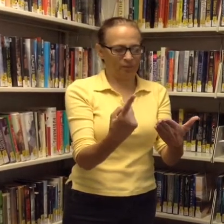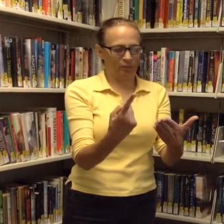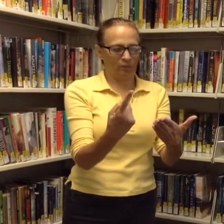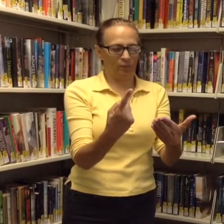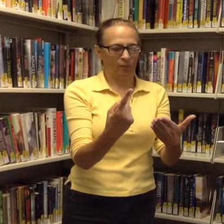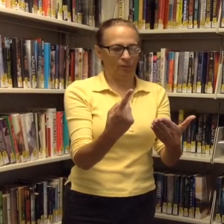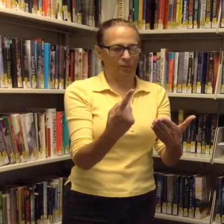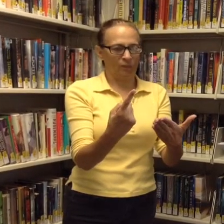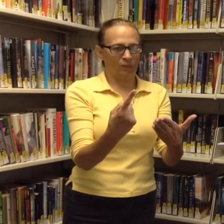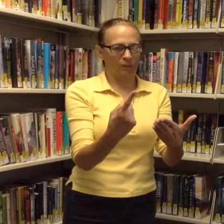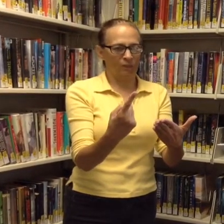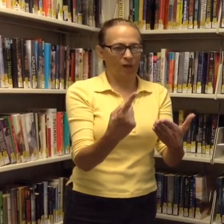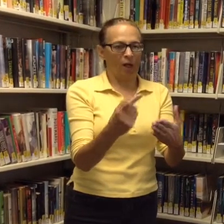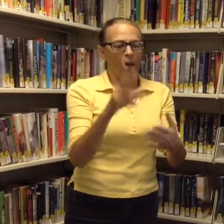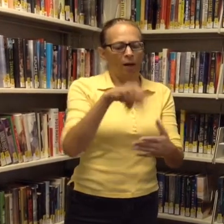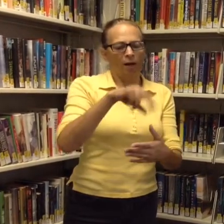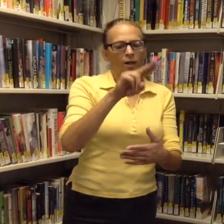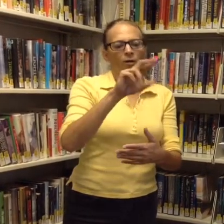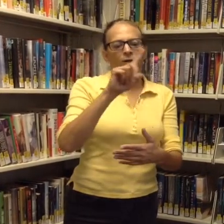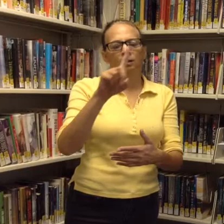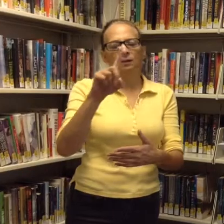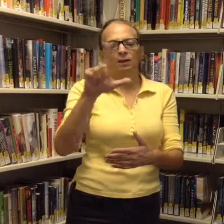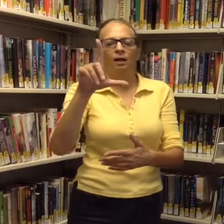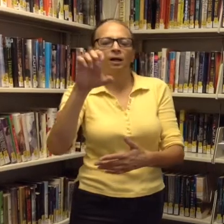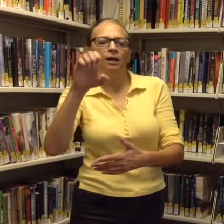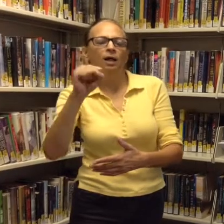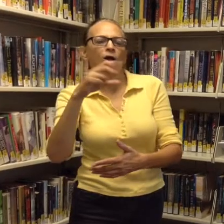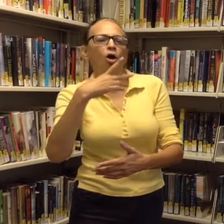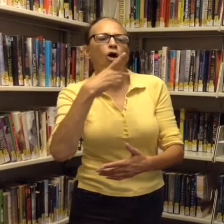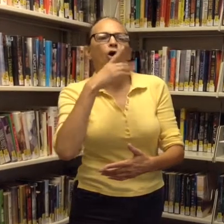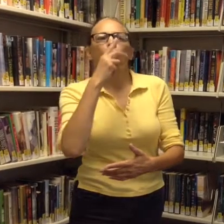The puddles looked like fun.